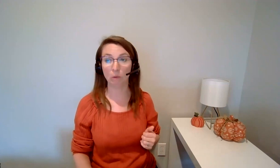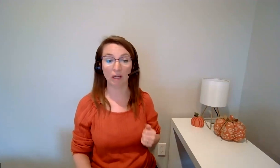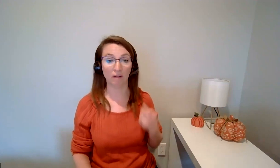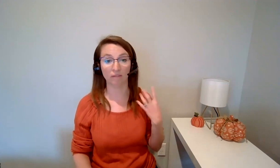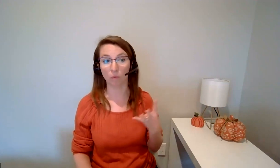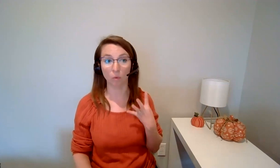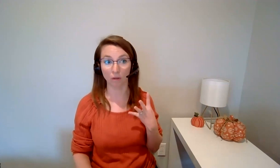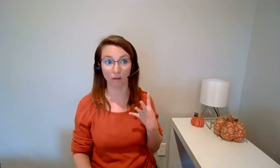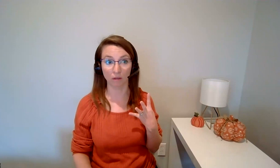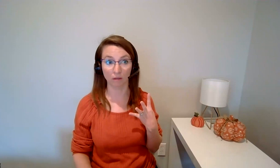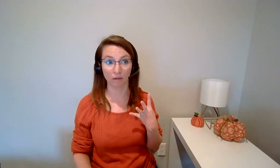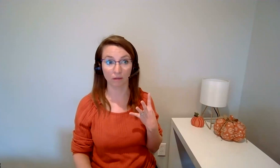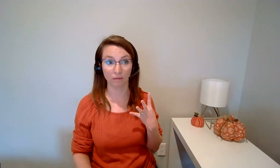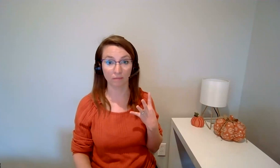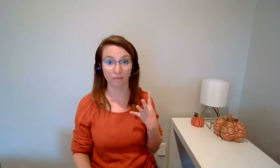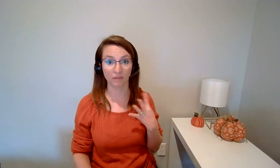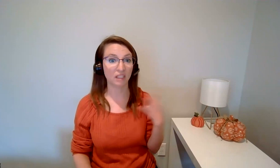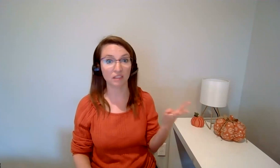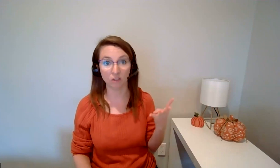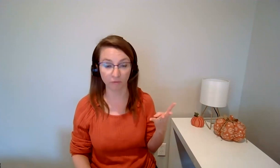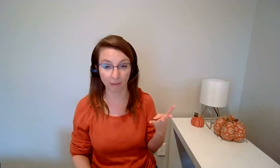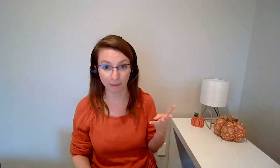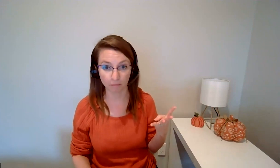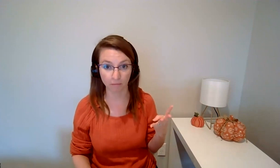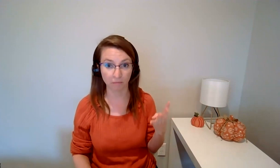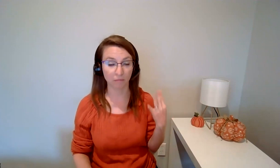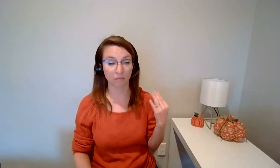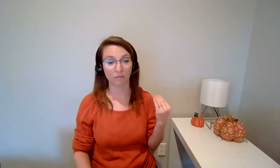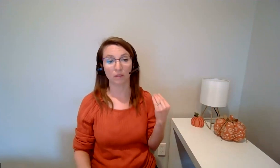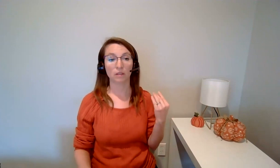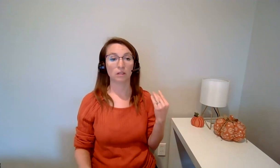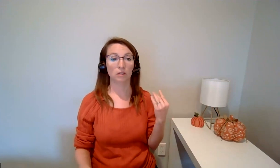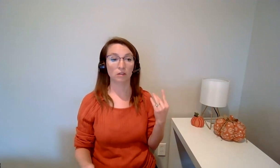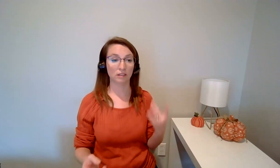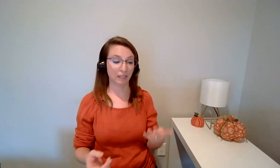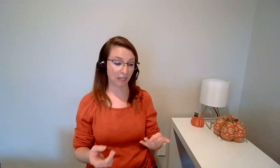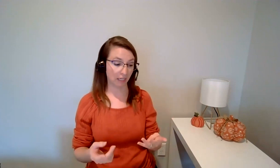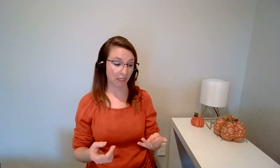have 4 kids in your family, you could say,